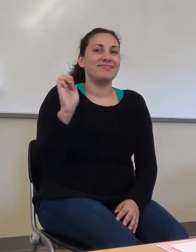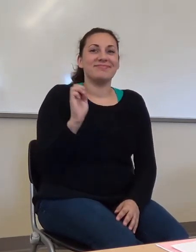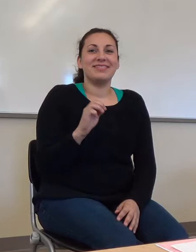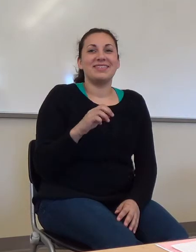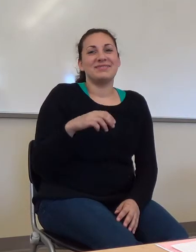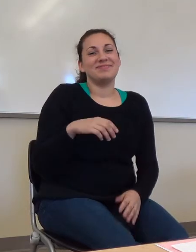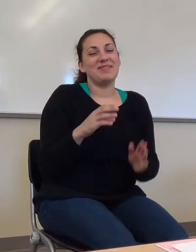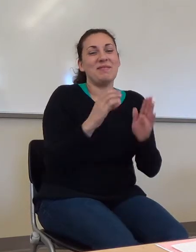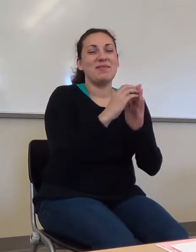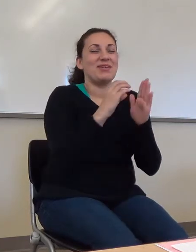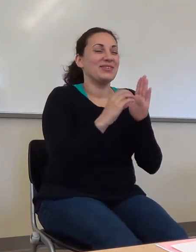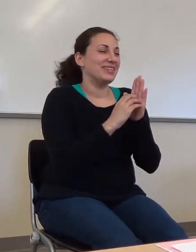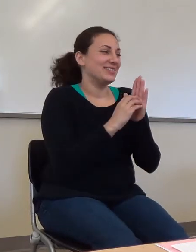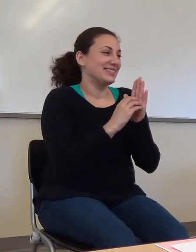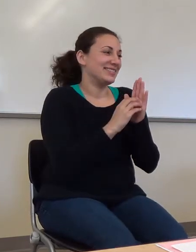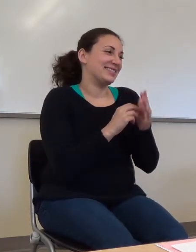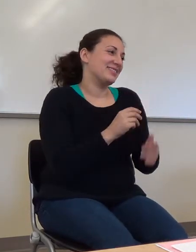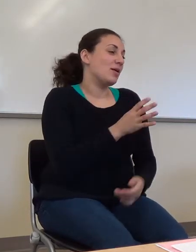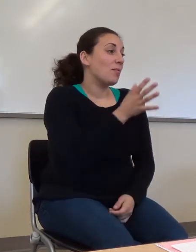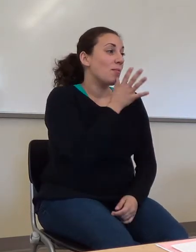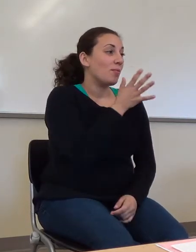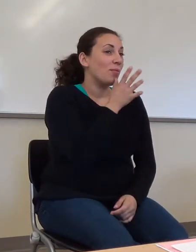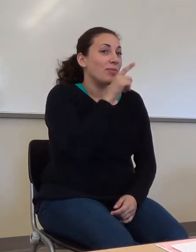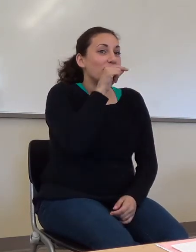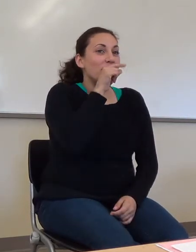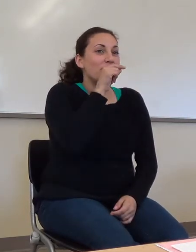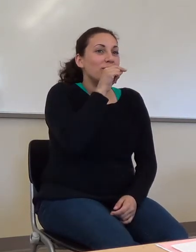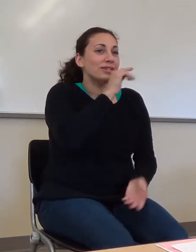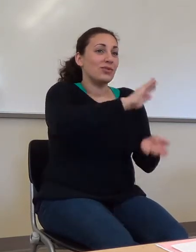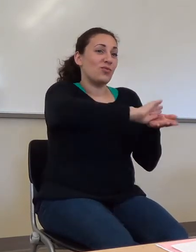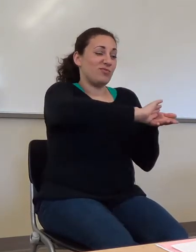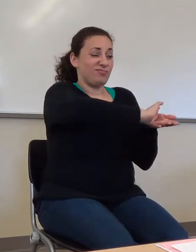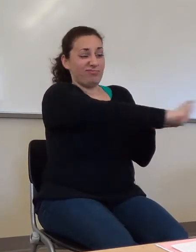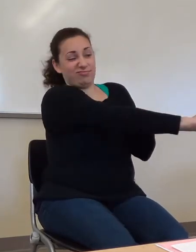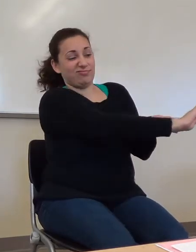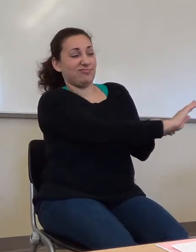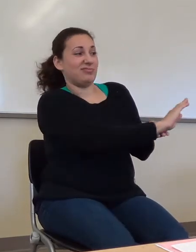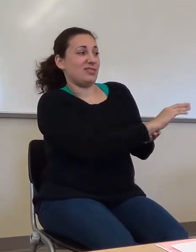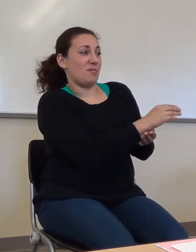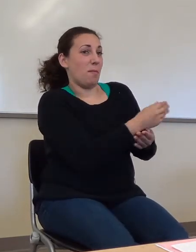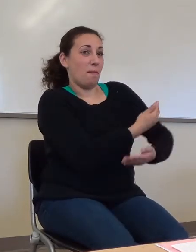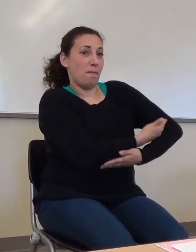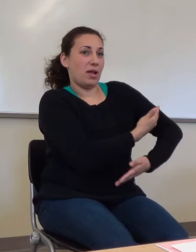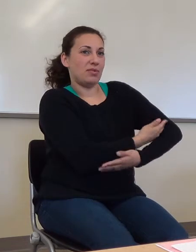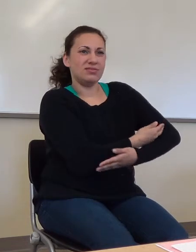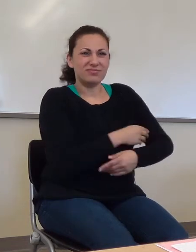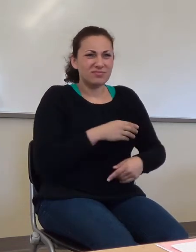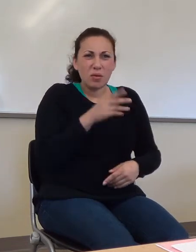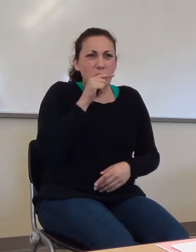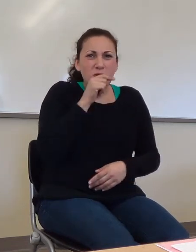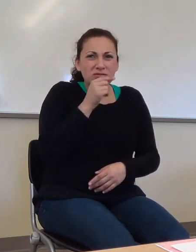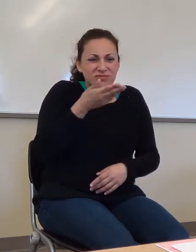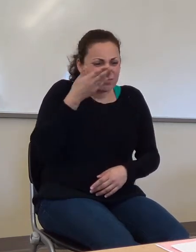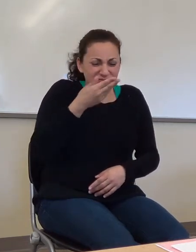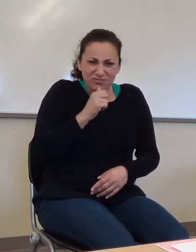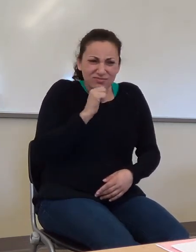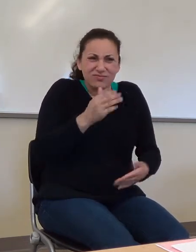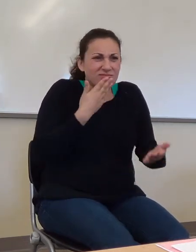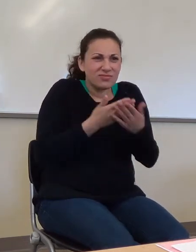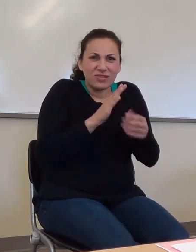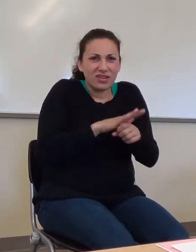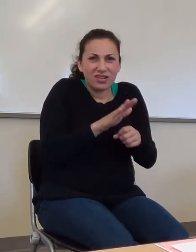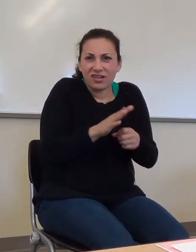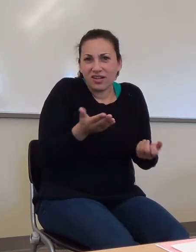reject her babies. Birds don't have a strong enough sense of smell to tell if the